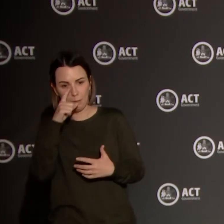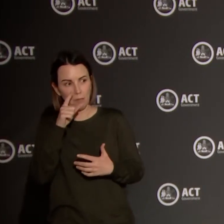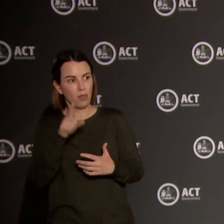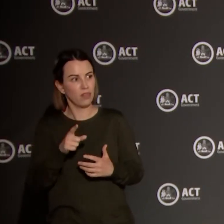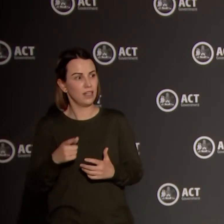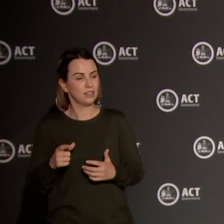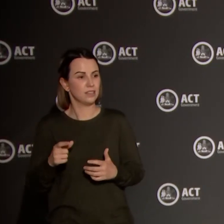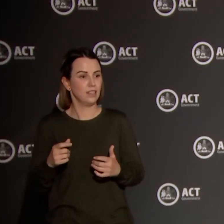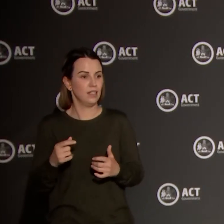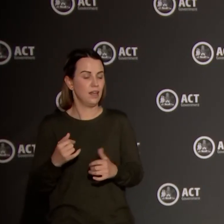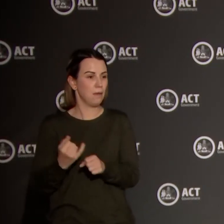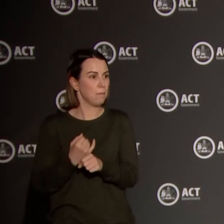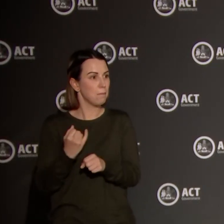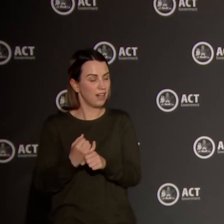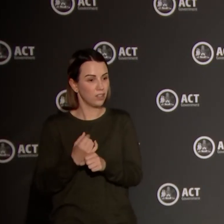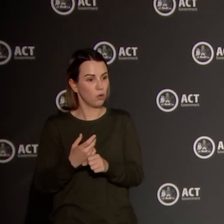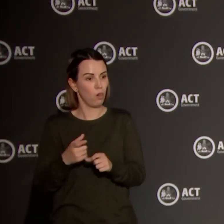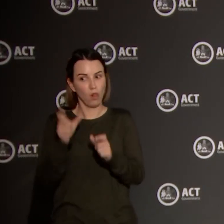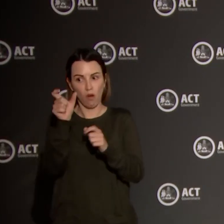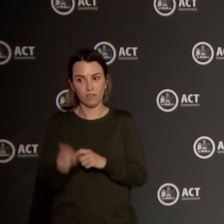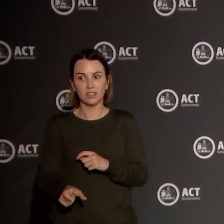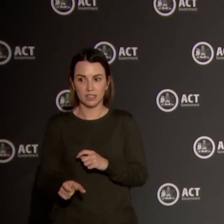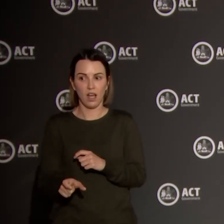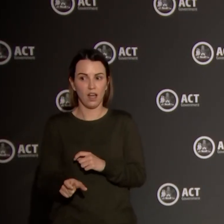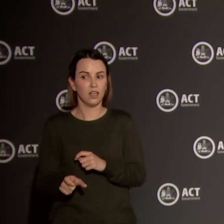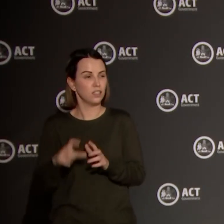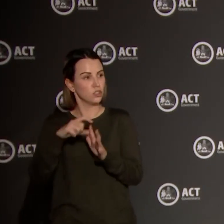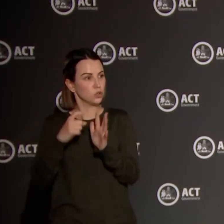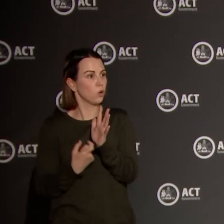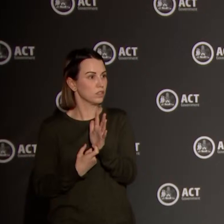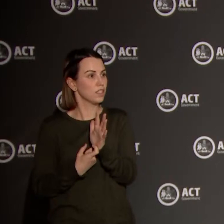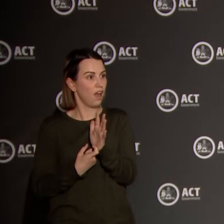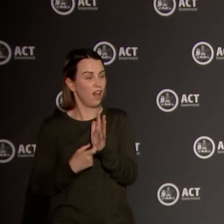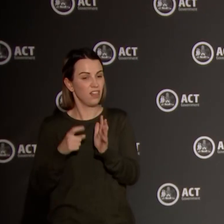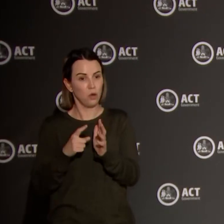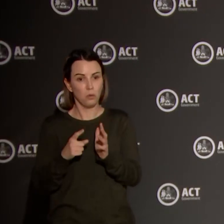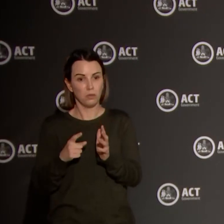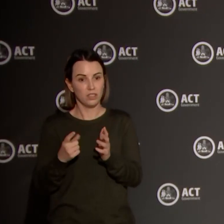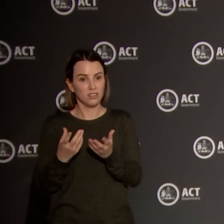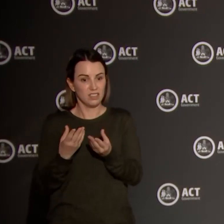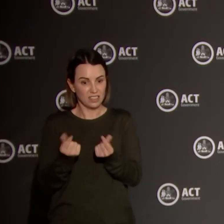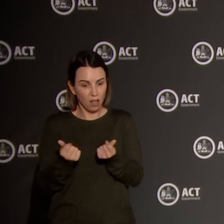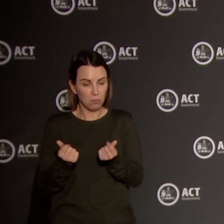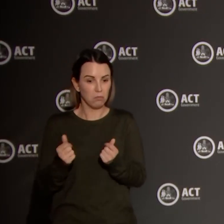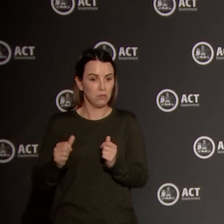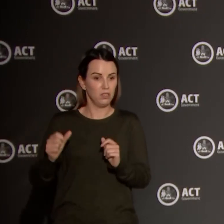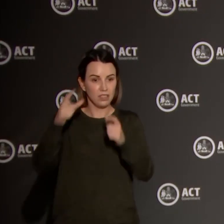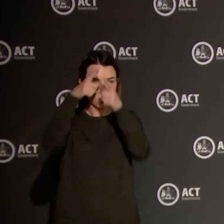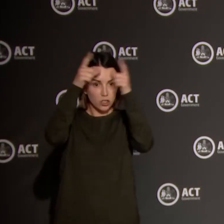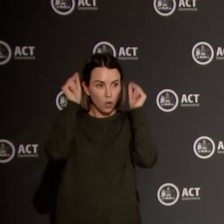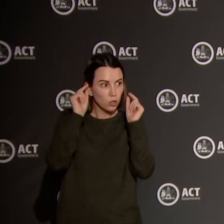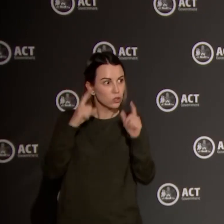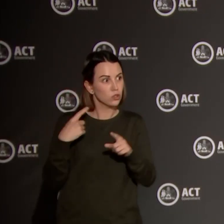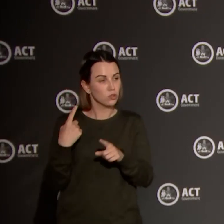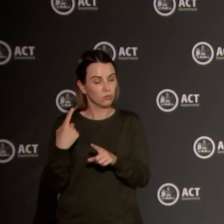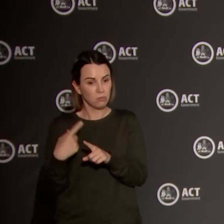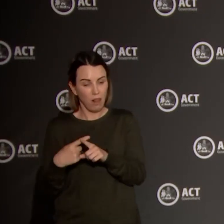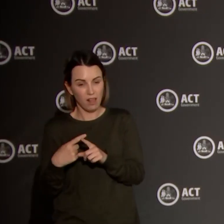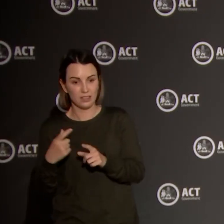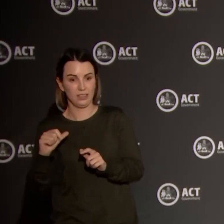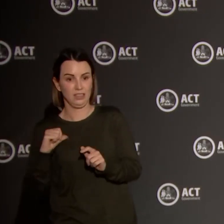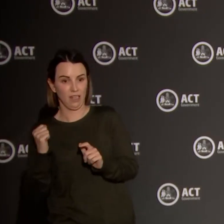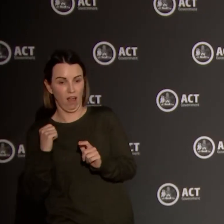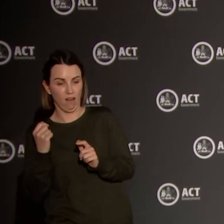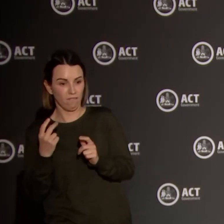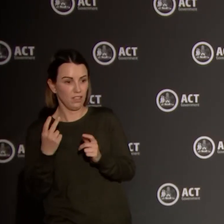deemed close contacts at this stage. There will be a larger number than that in terms of nursing close contacts. We've